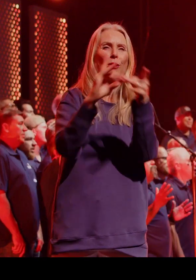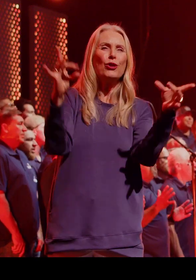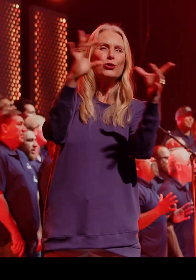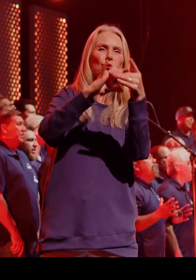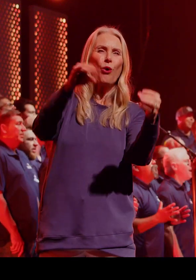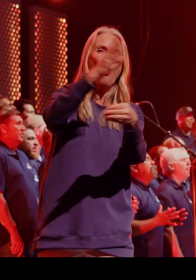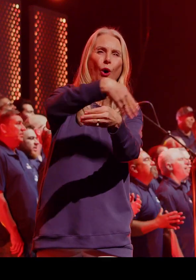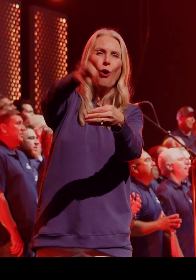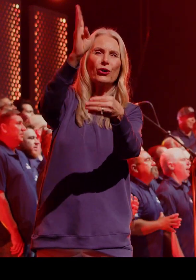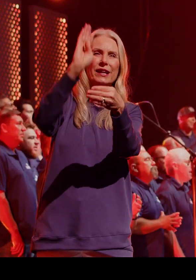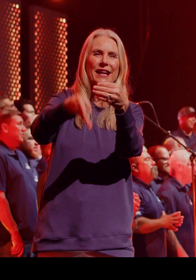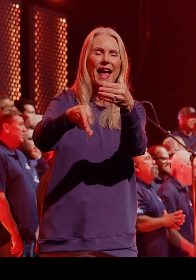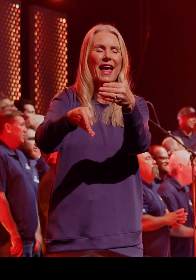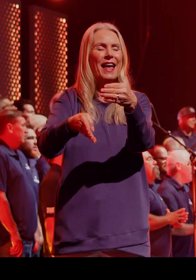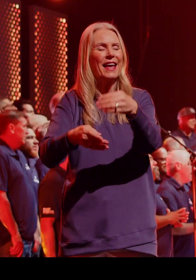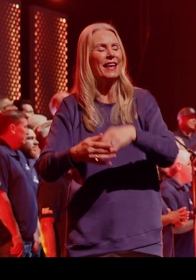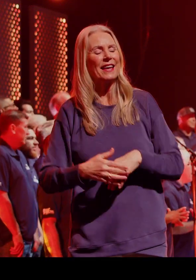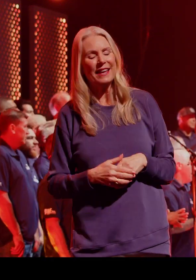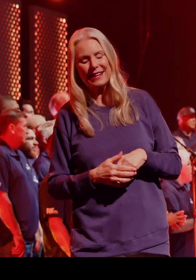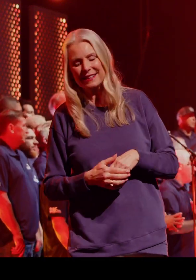story.